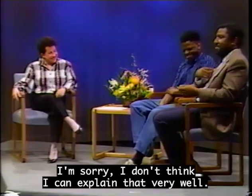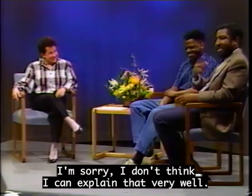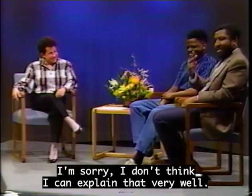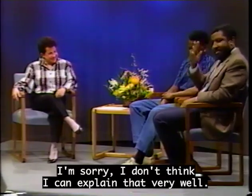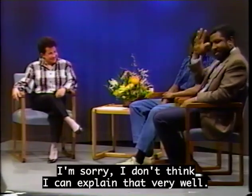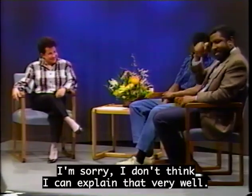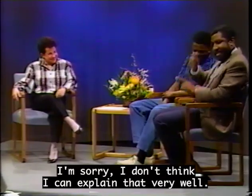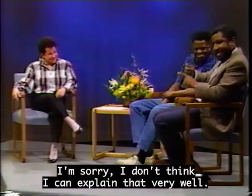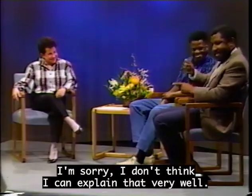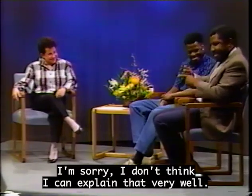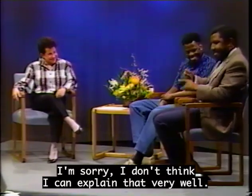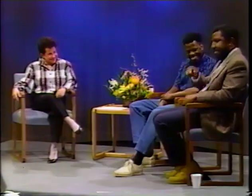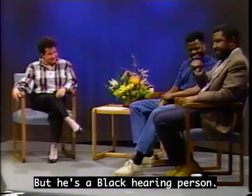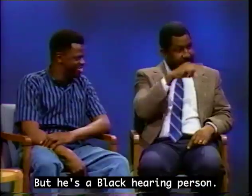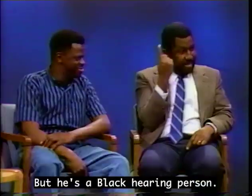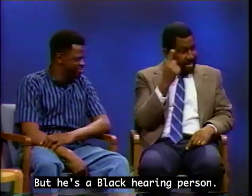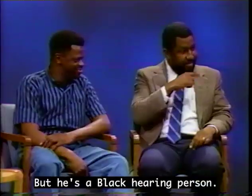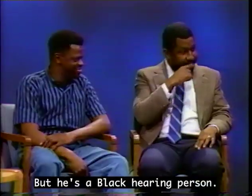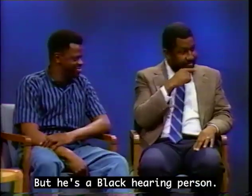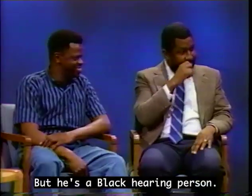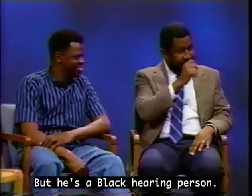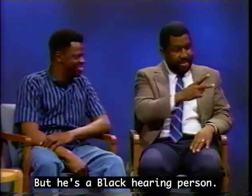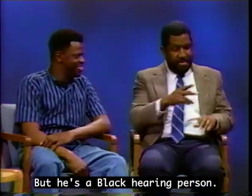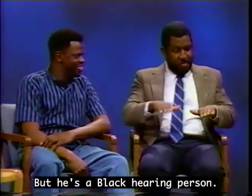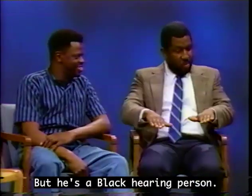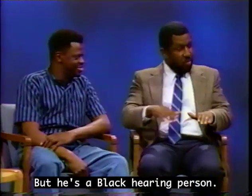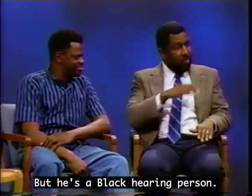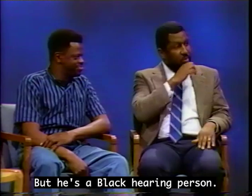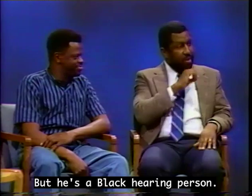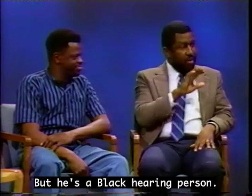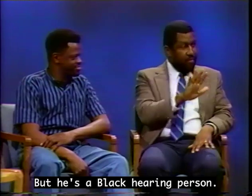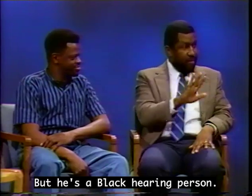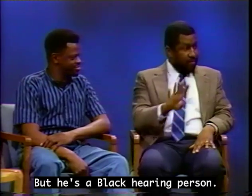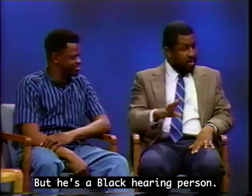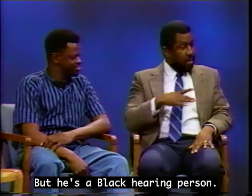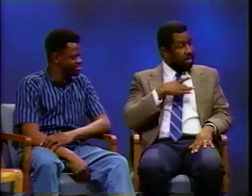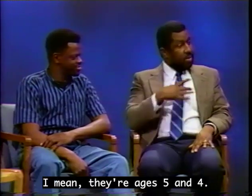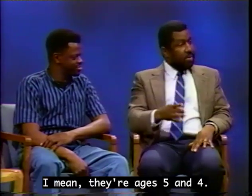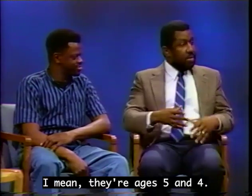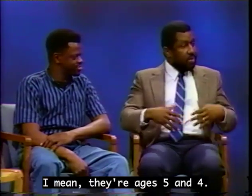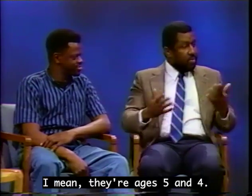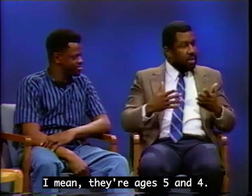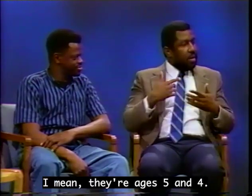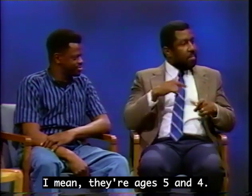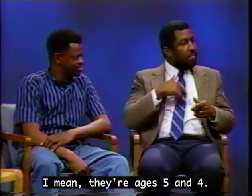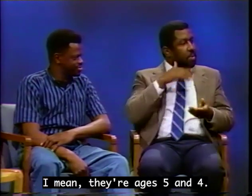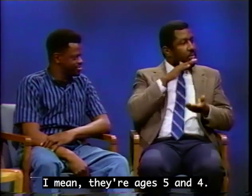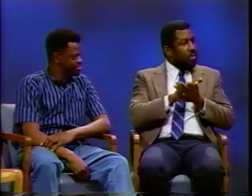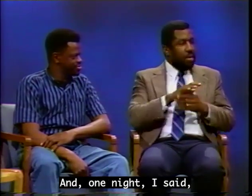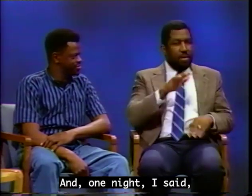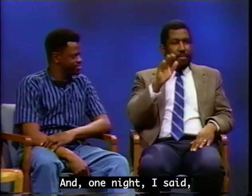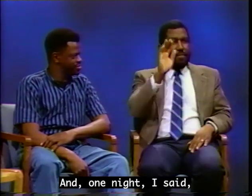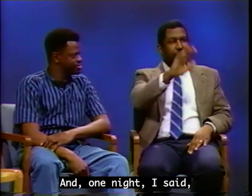I don't think I explained that very well, but he's a black hearing person. I mean, their ages 5 and 4. And